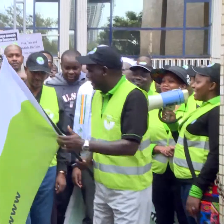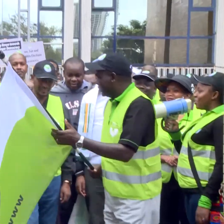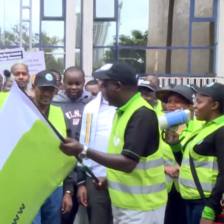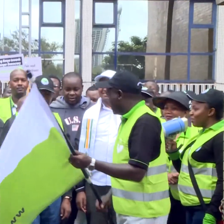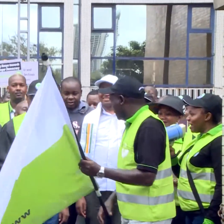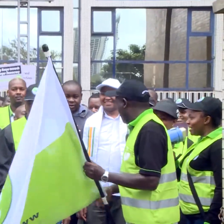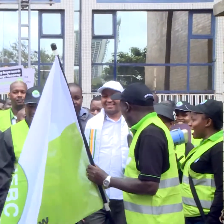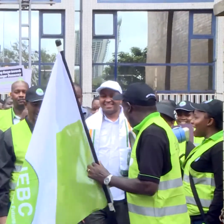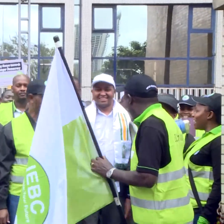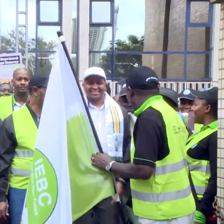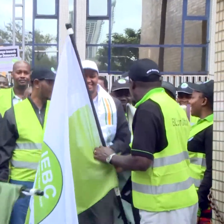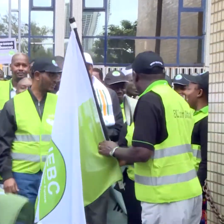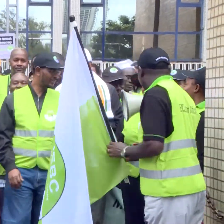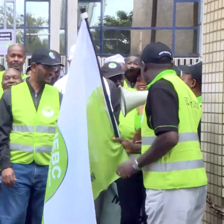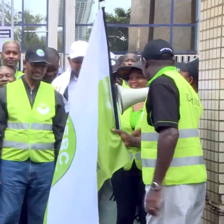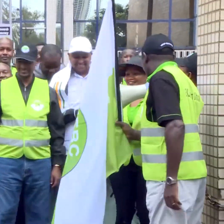Thank you very much.